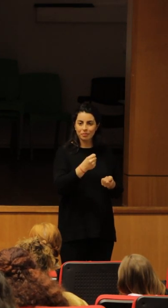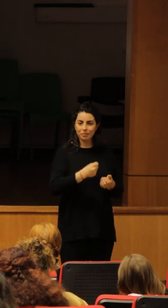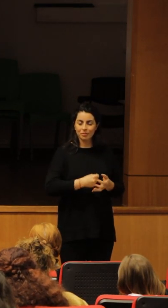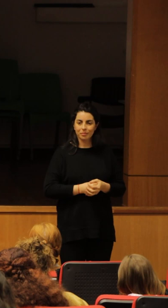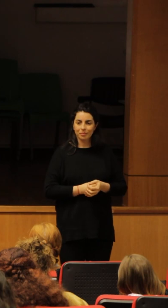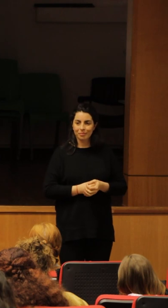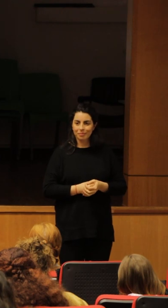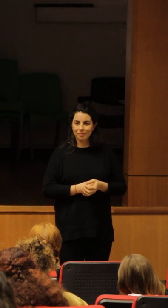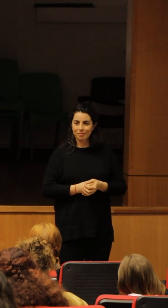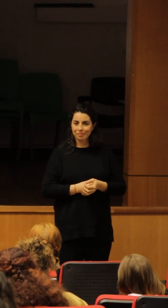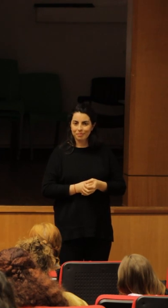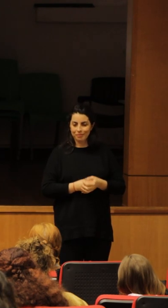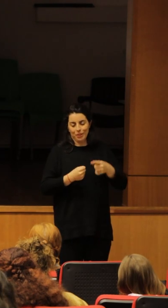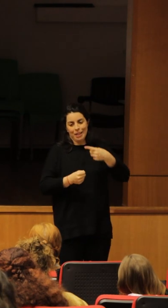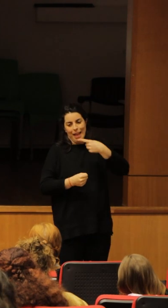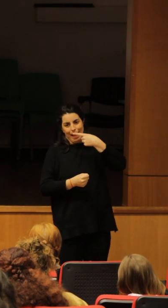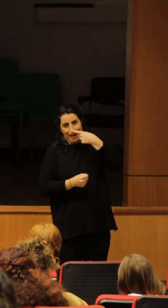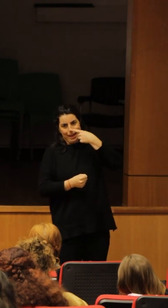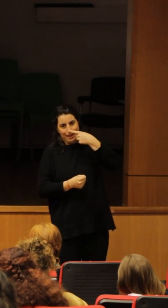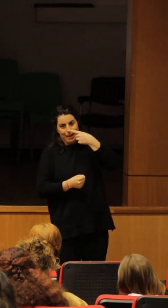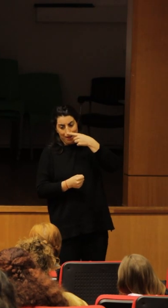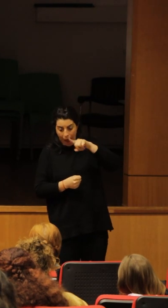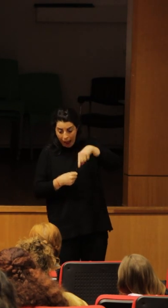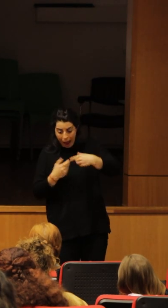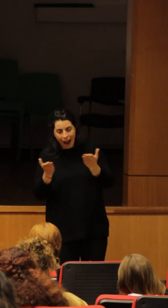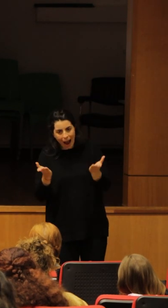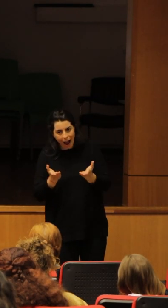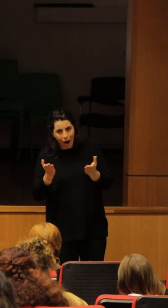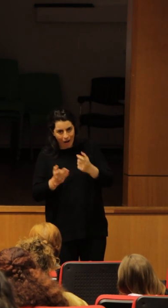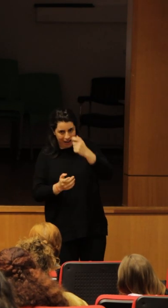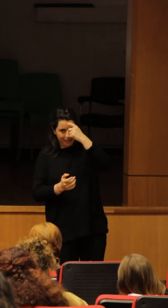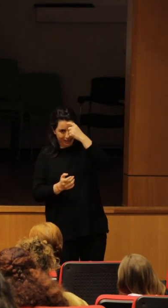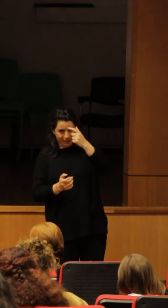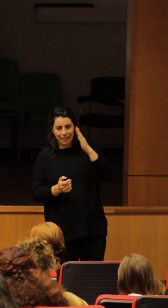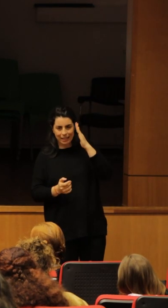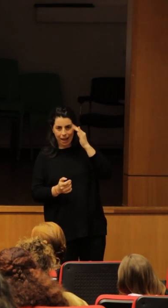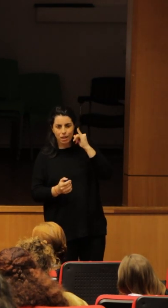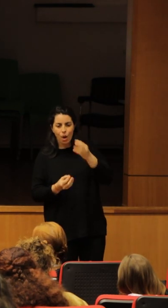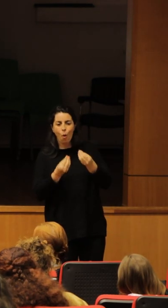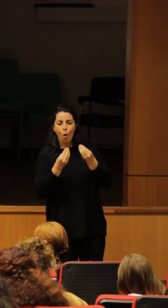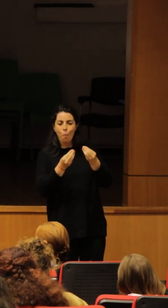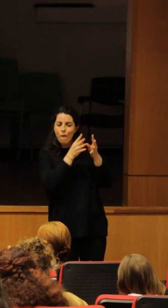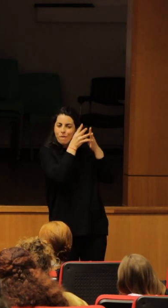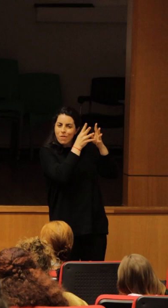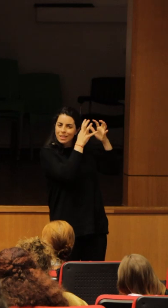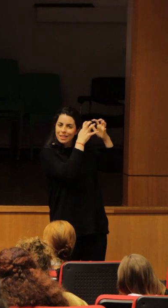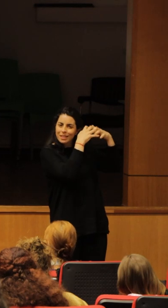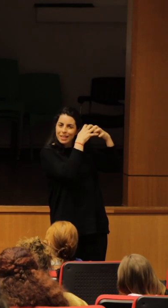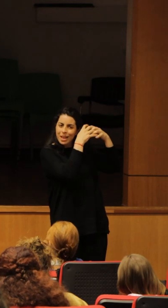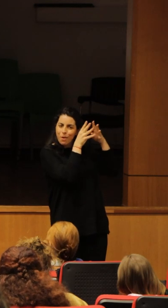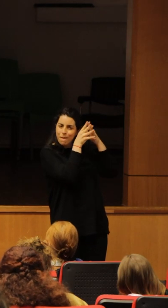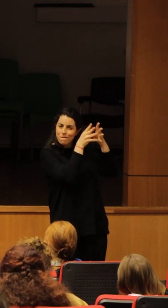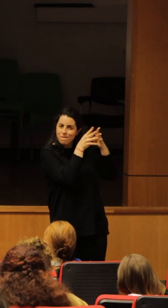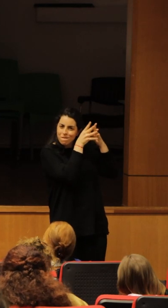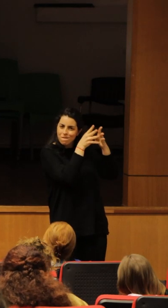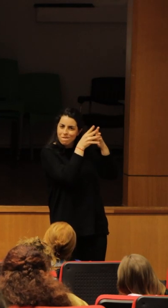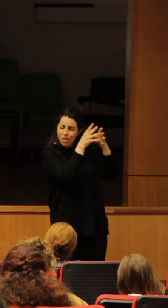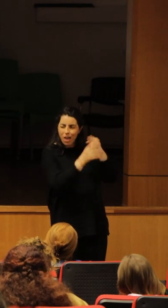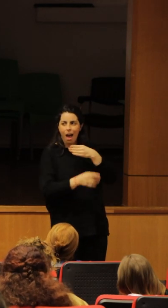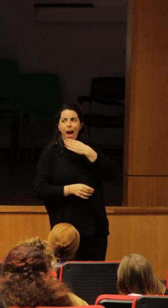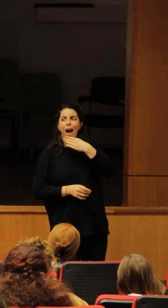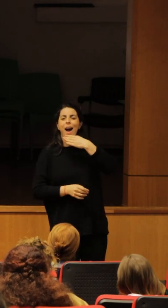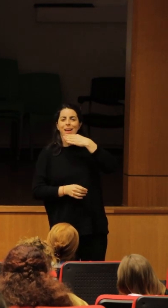can use that. Y es interesante que ahora entendemos cómo funciona el cerebro, entonces ahora podemos entender también esto del